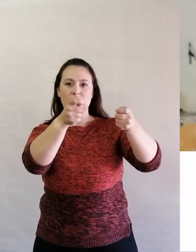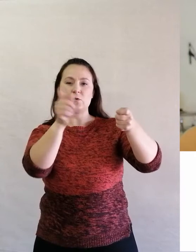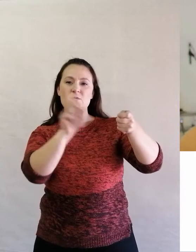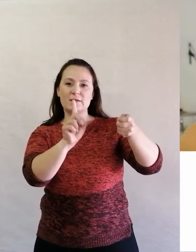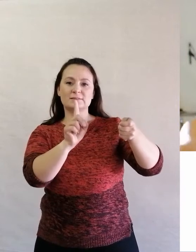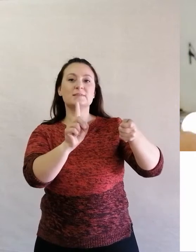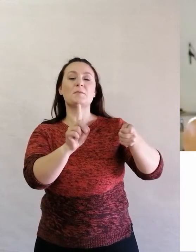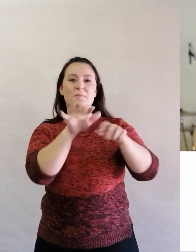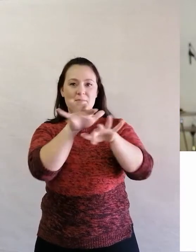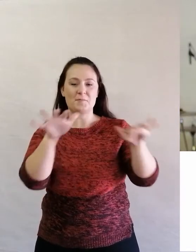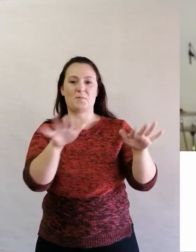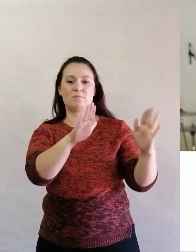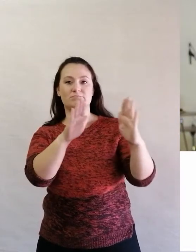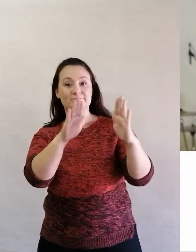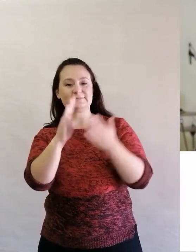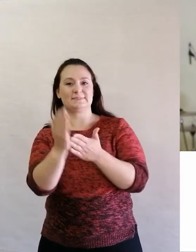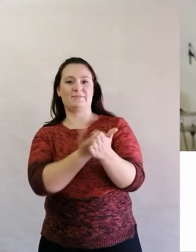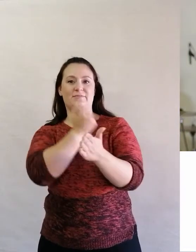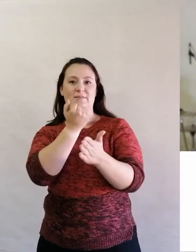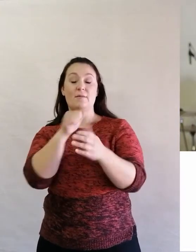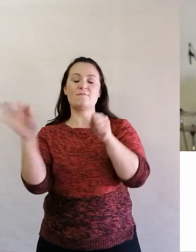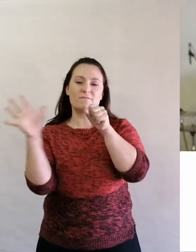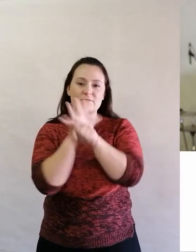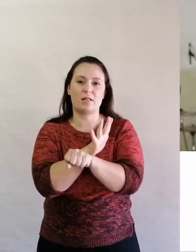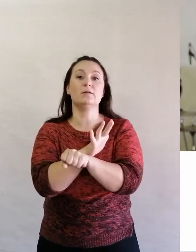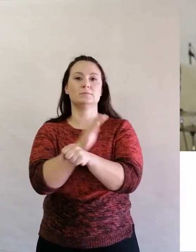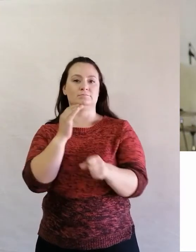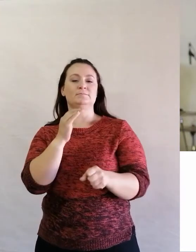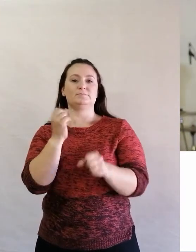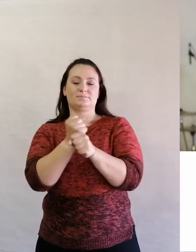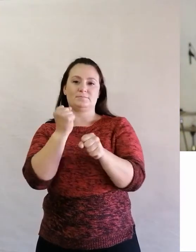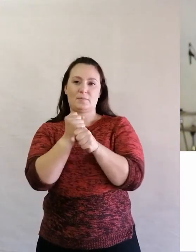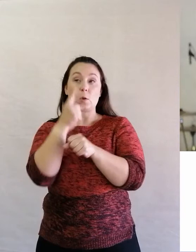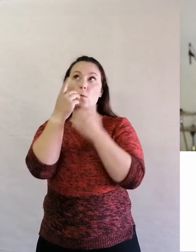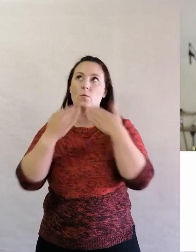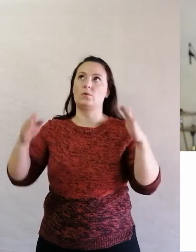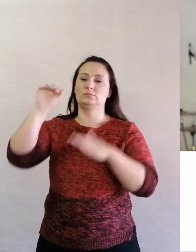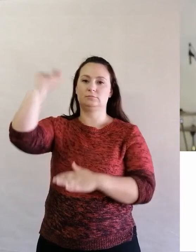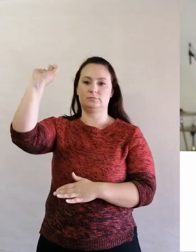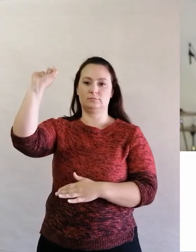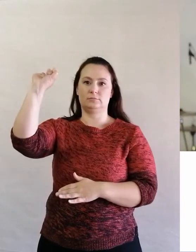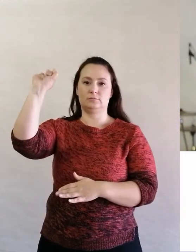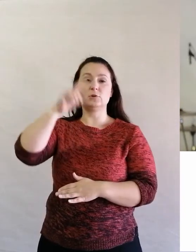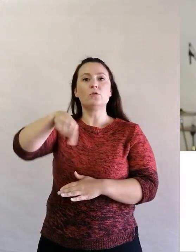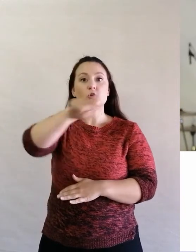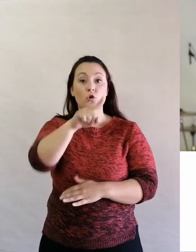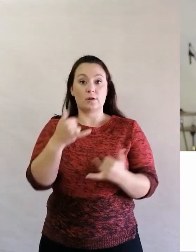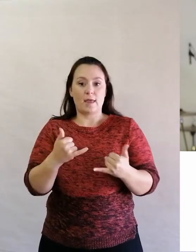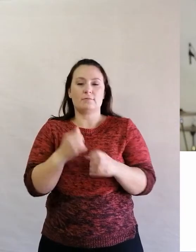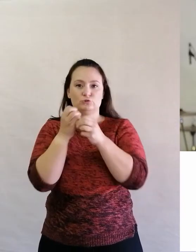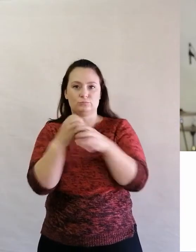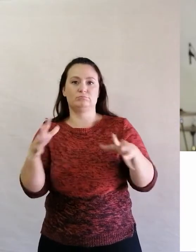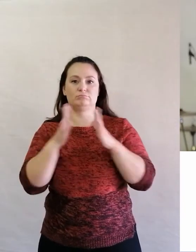born-again believers filled with the gospel, worshiping Him. And so I encourage you, get ahead and start to pray and